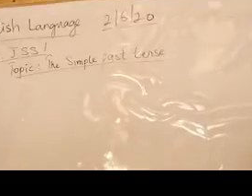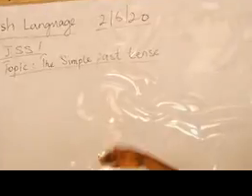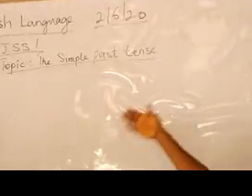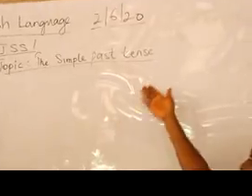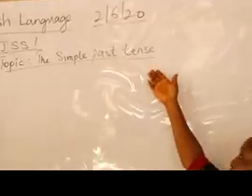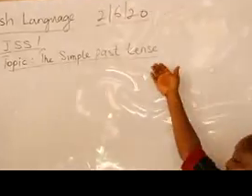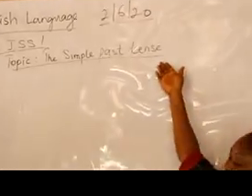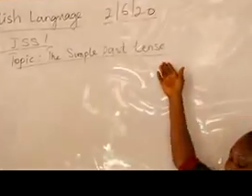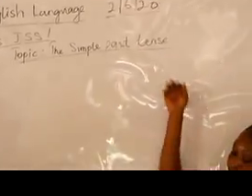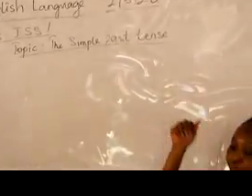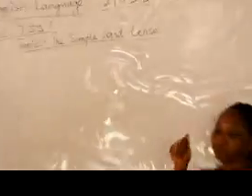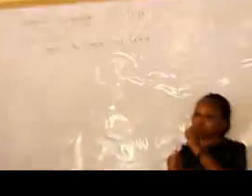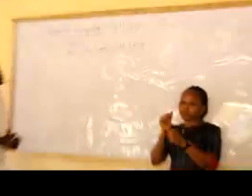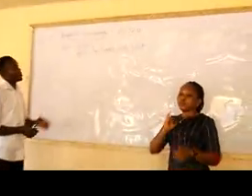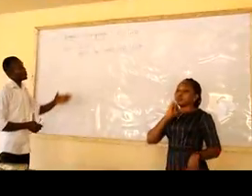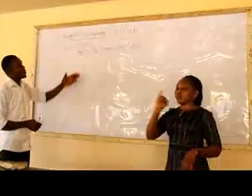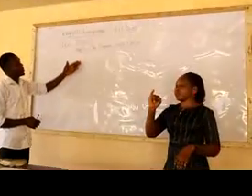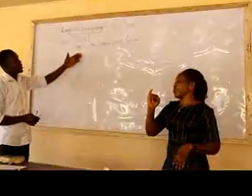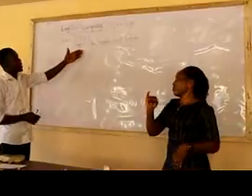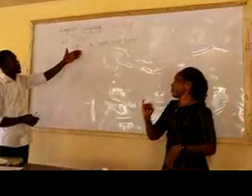which is